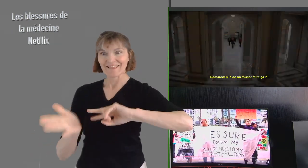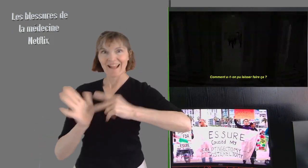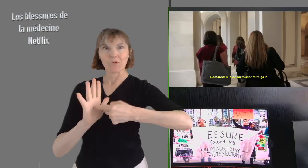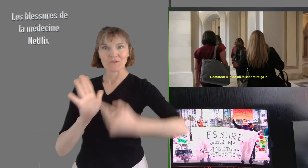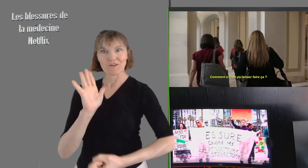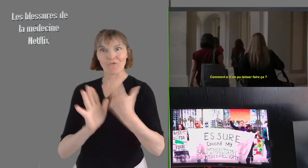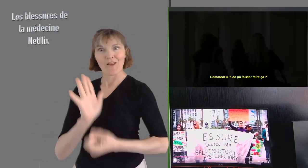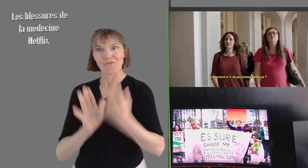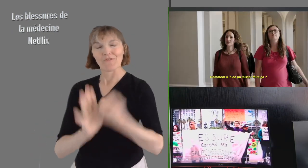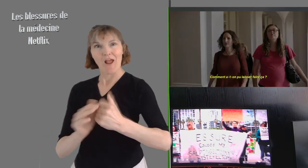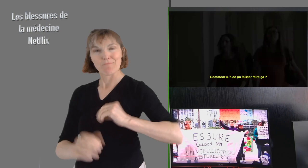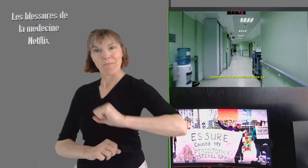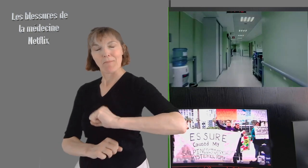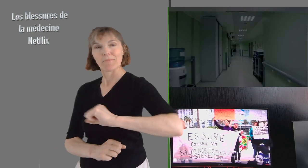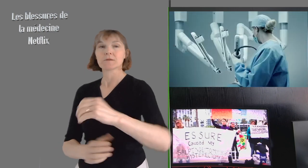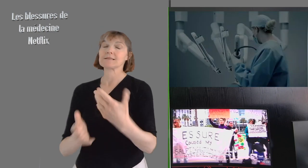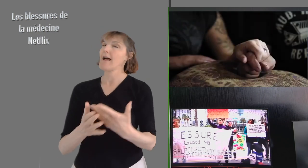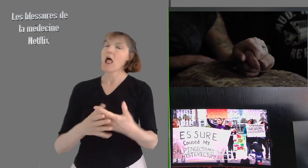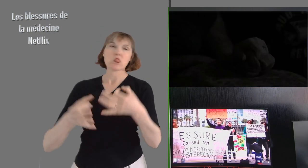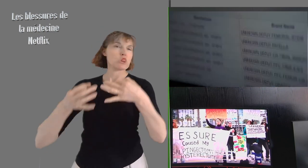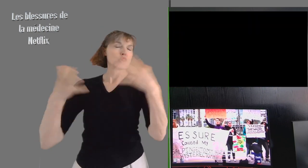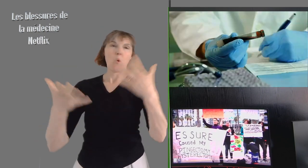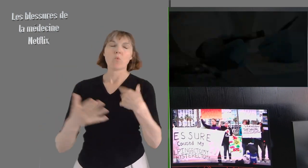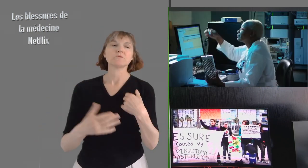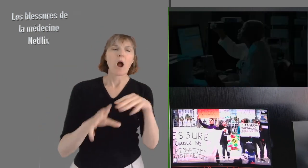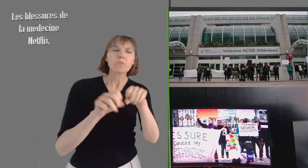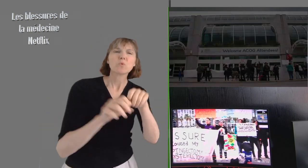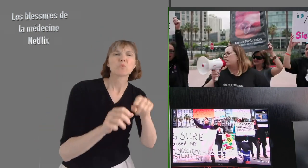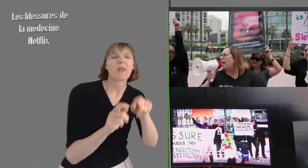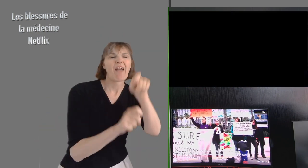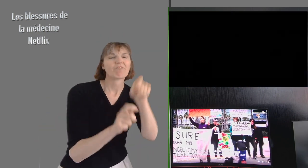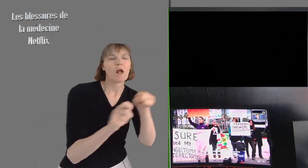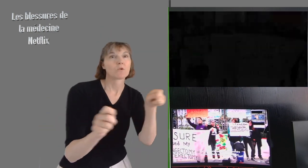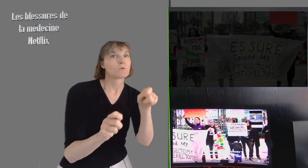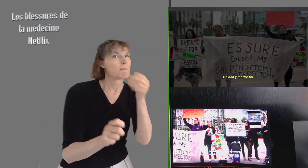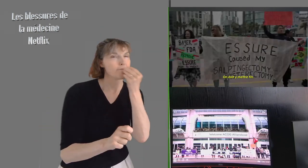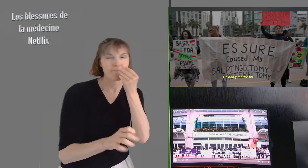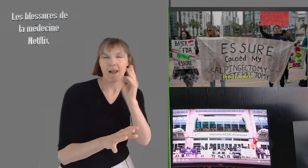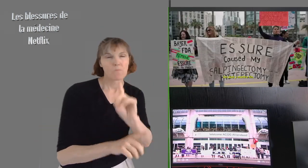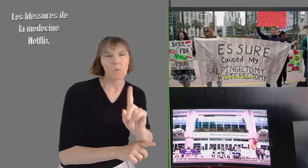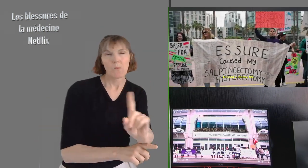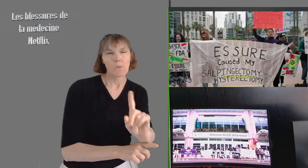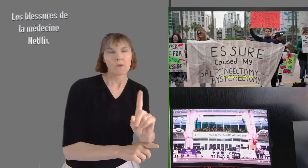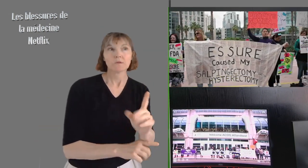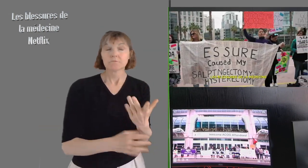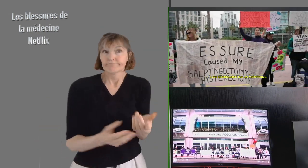Les produits sont mal évalués. Il ne pas s'étonner du résultat.